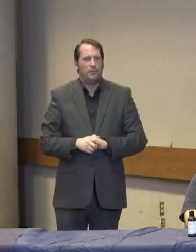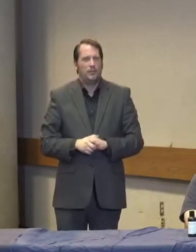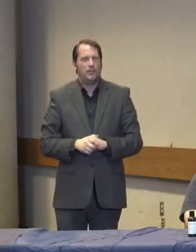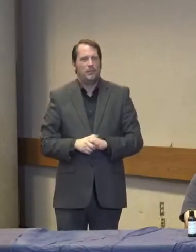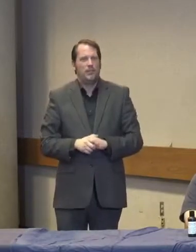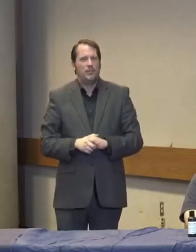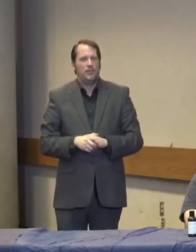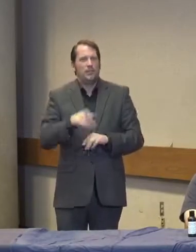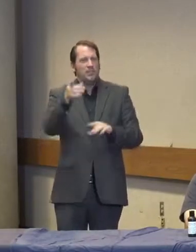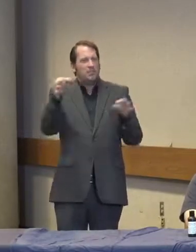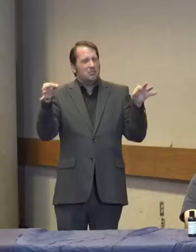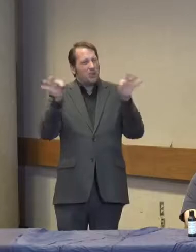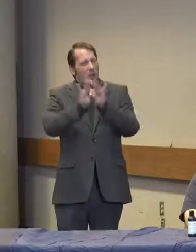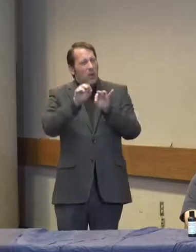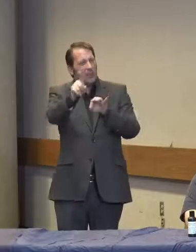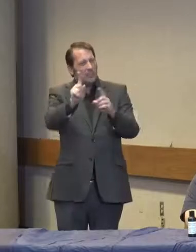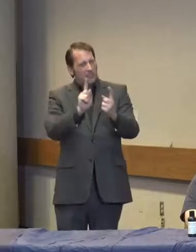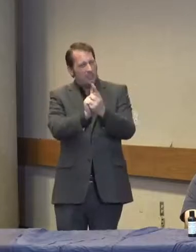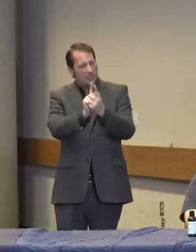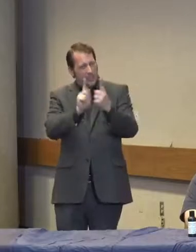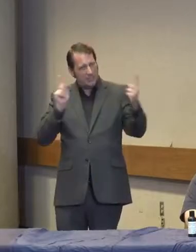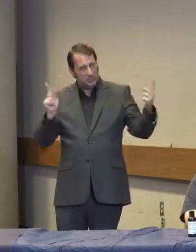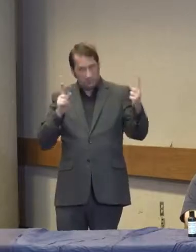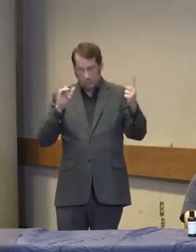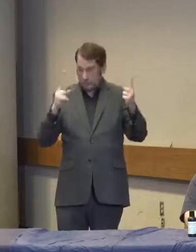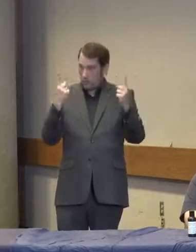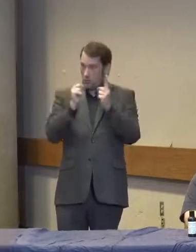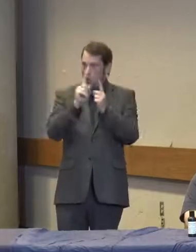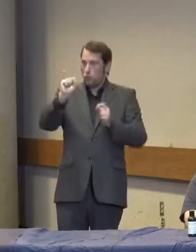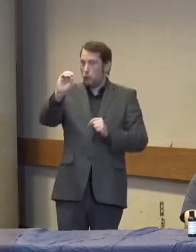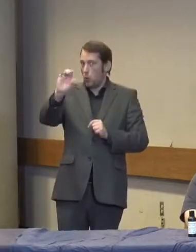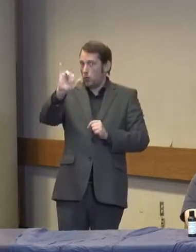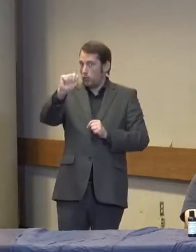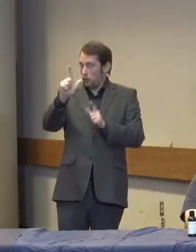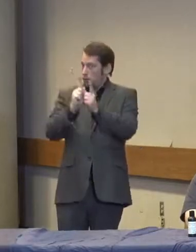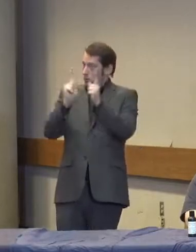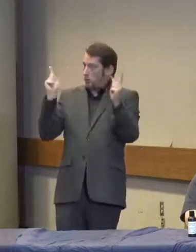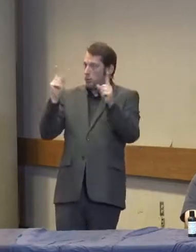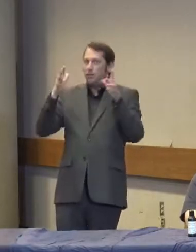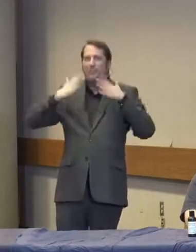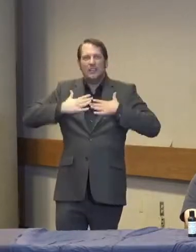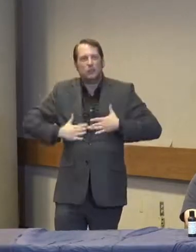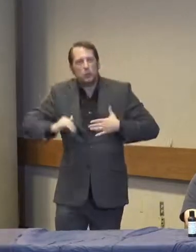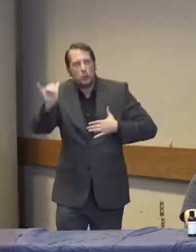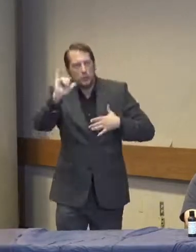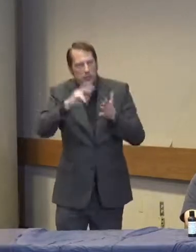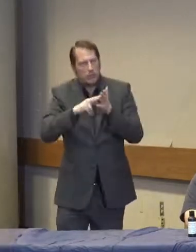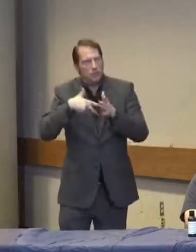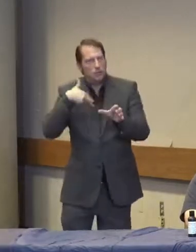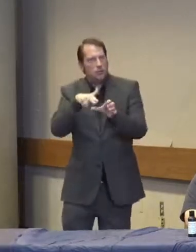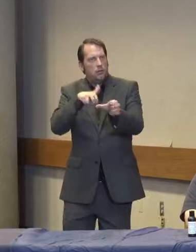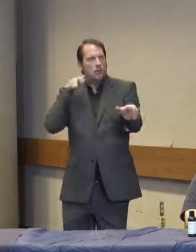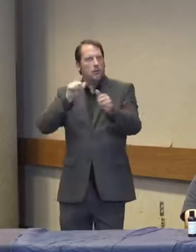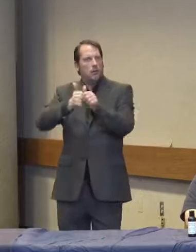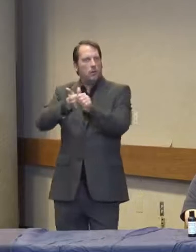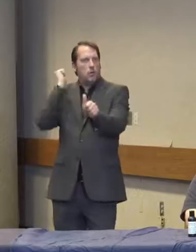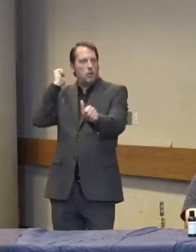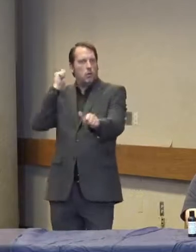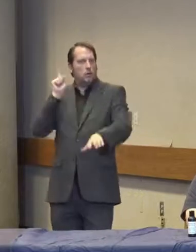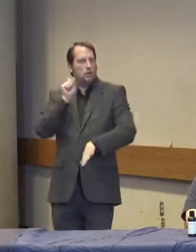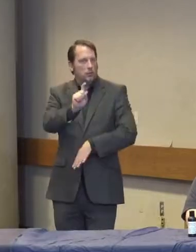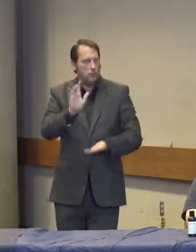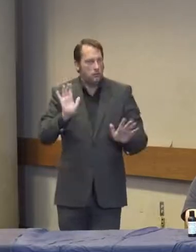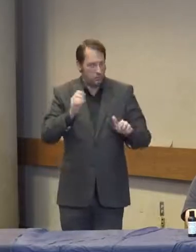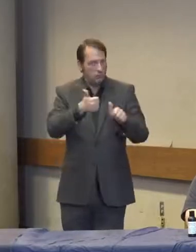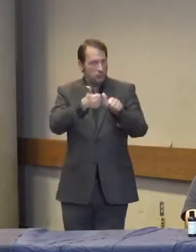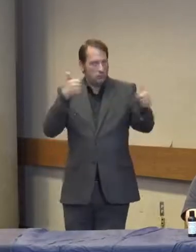distancing. We can still have relationships with our family and our friends remotely and distantly. This will end sooner